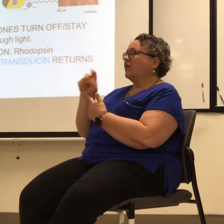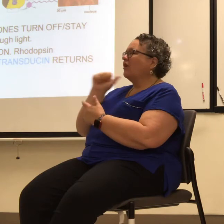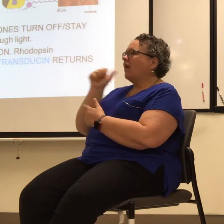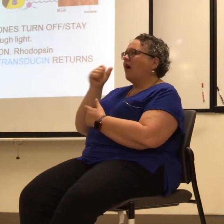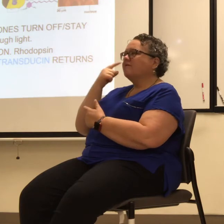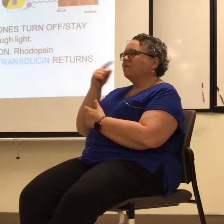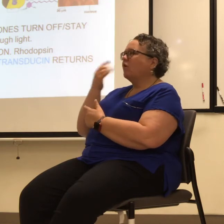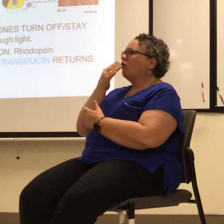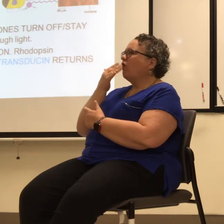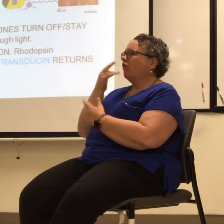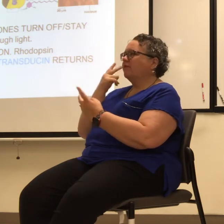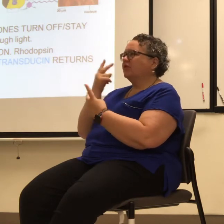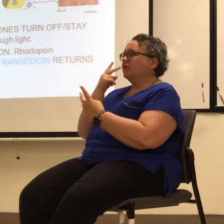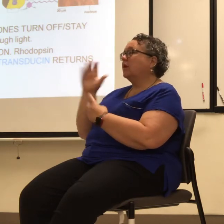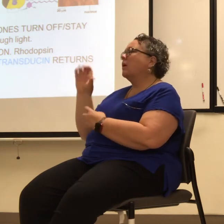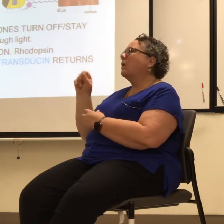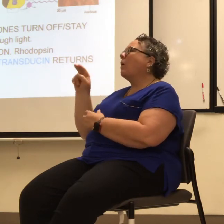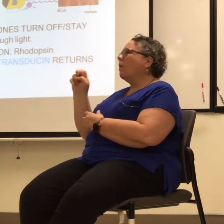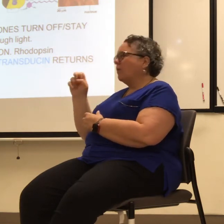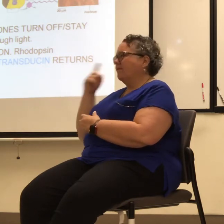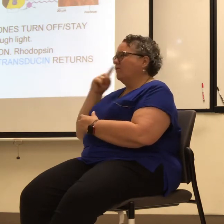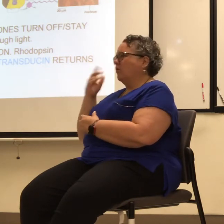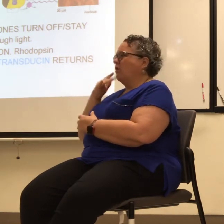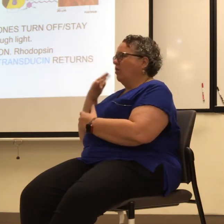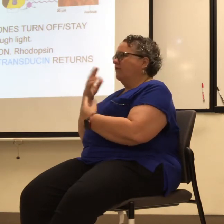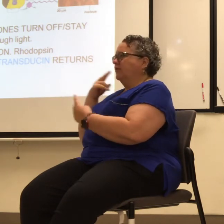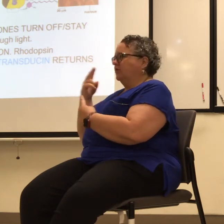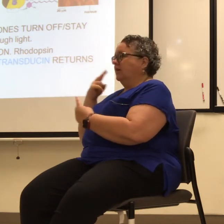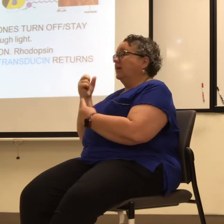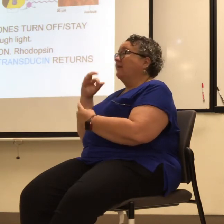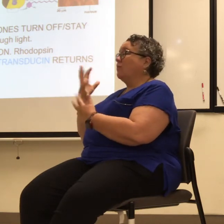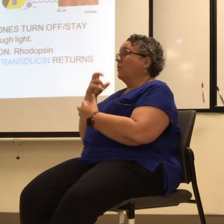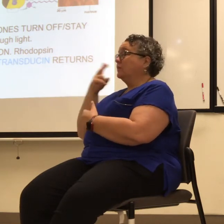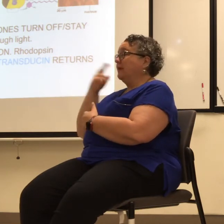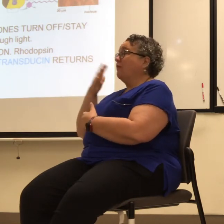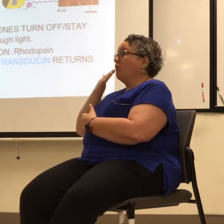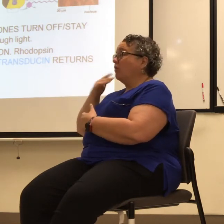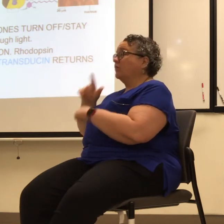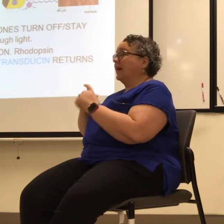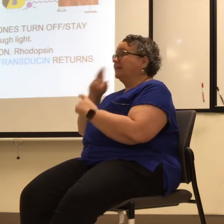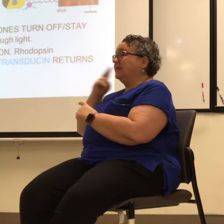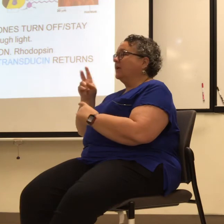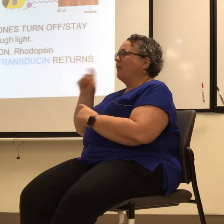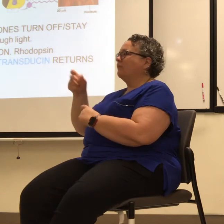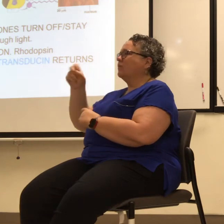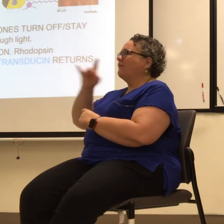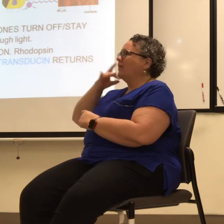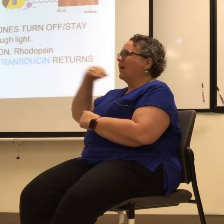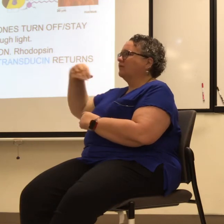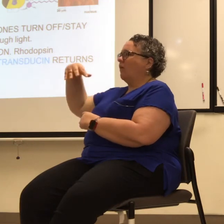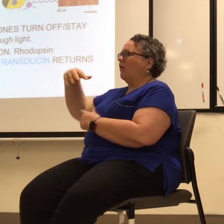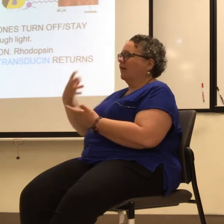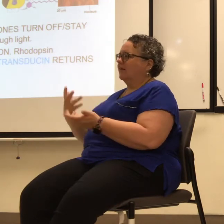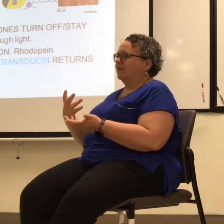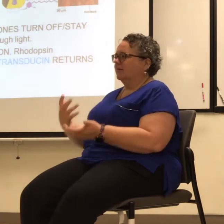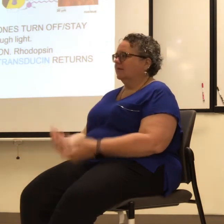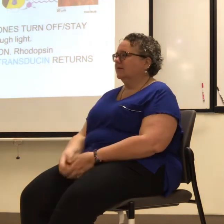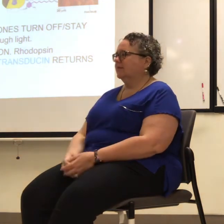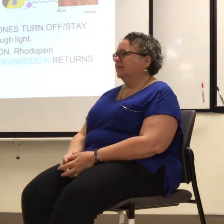color vision. The cones are. If you want to see the color of something and you can't see it in the dark, you have to turn the lights on.